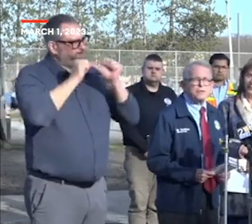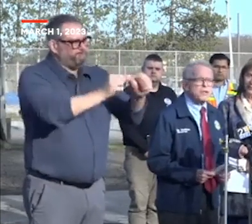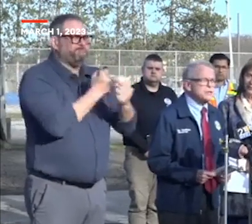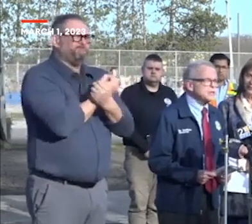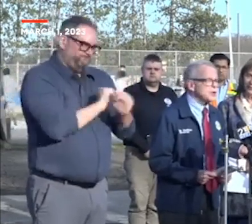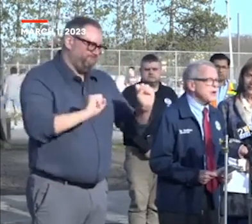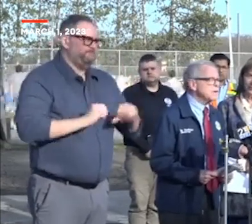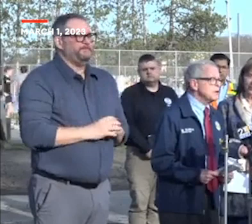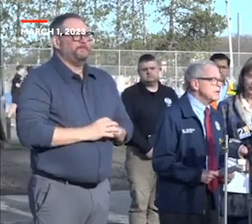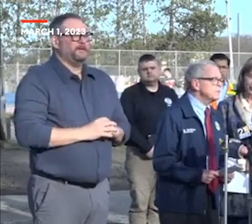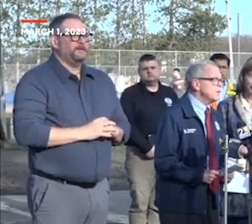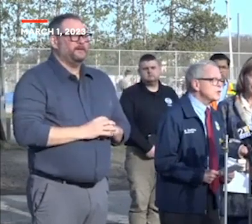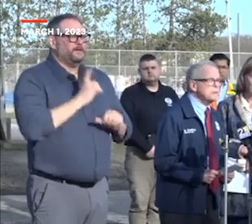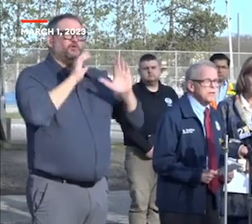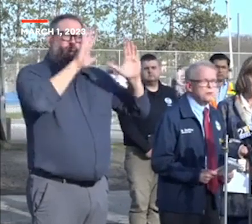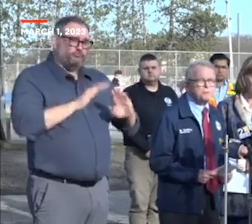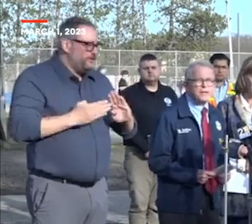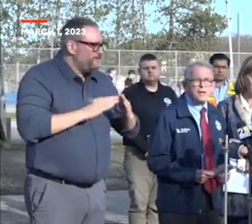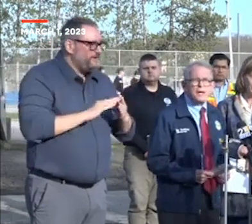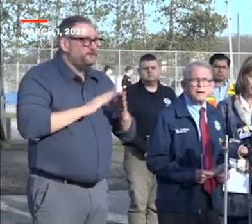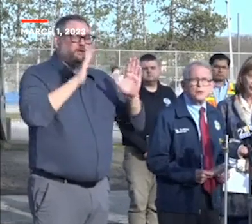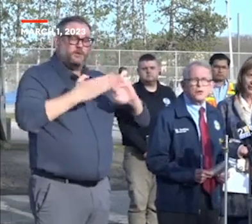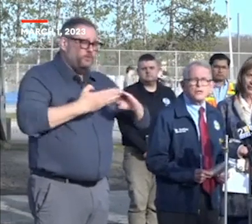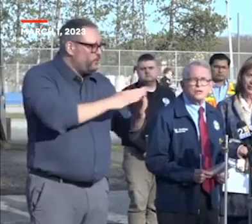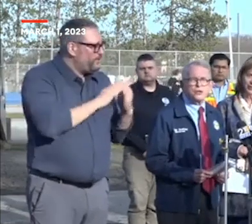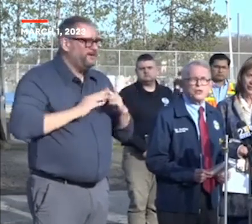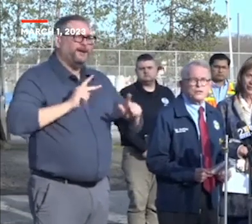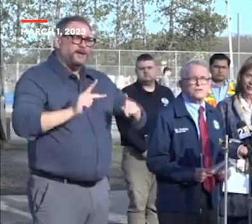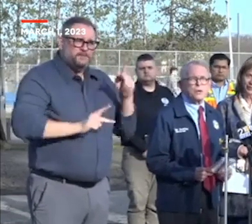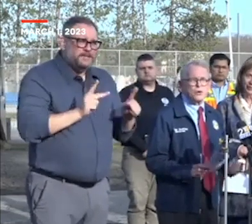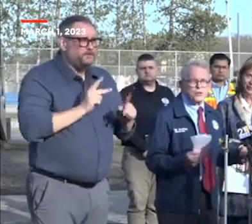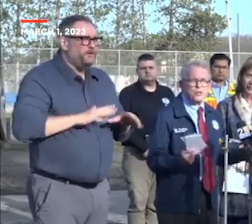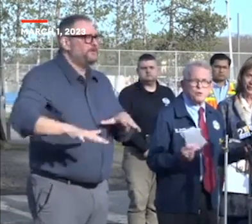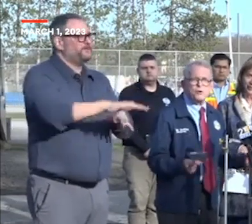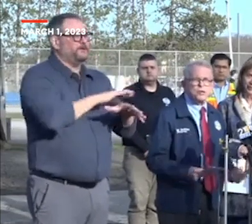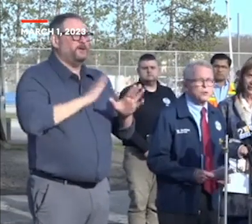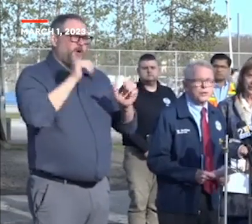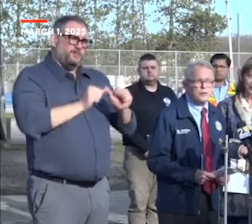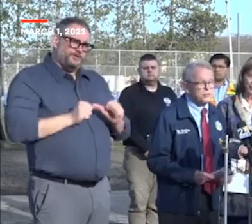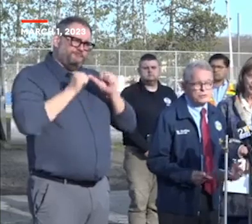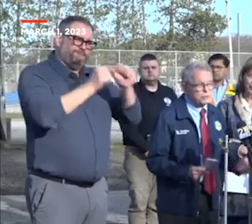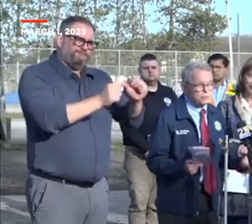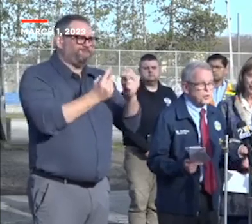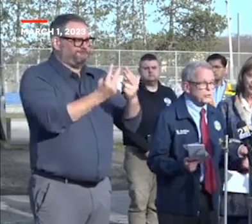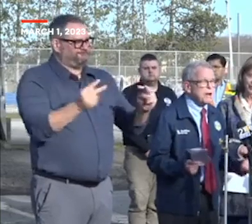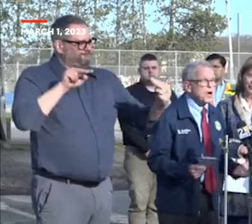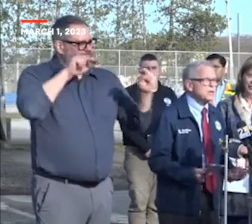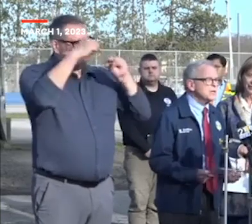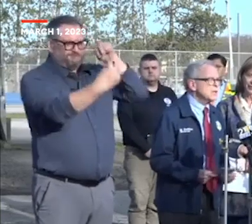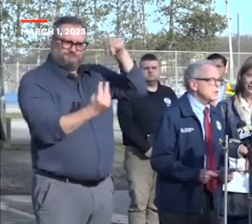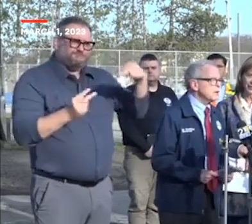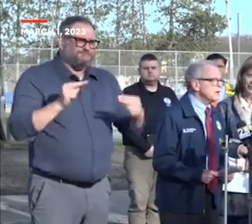great village. It's a great community. They're great people. We'll continue to look at this from a holistic point of view. We're going to continue to work with the